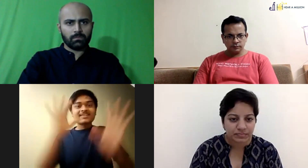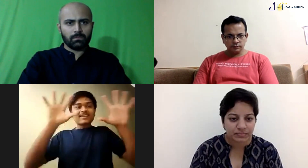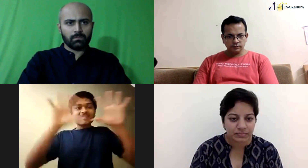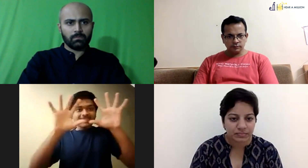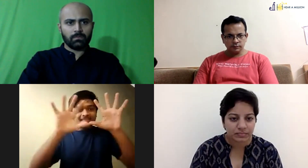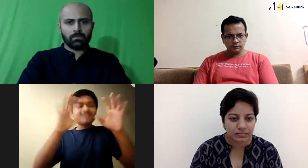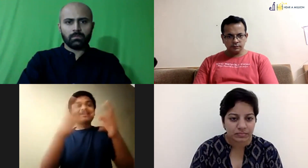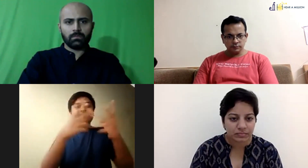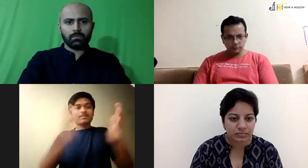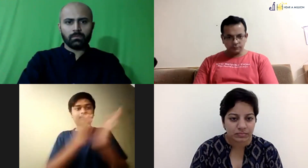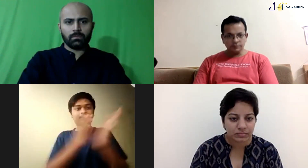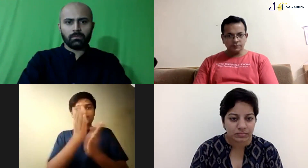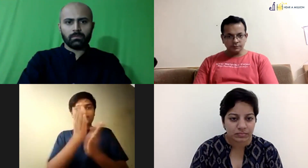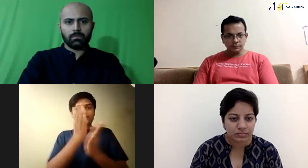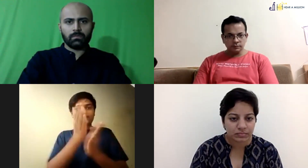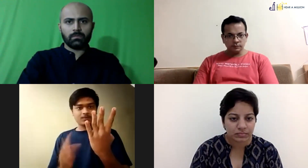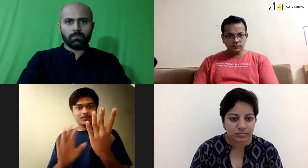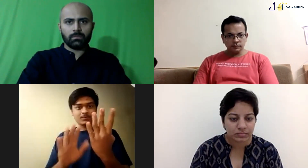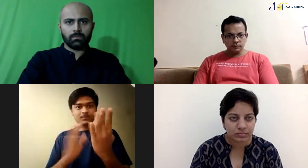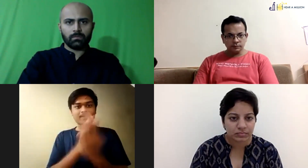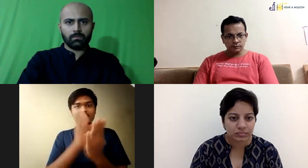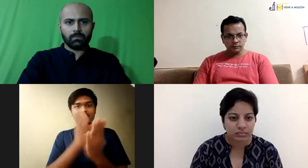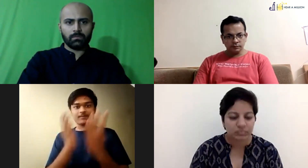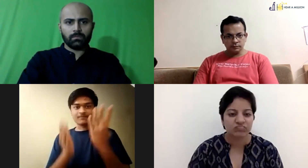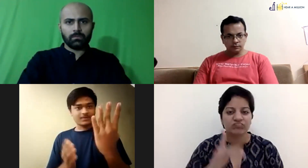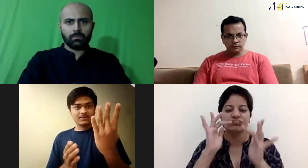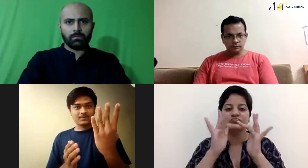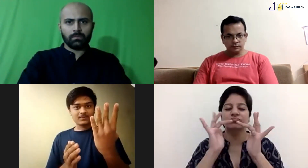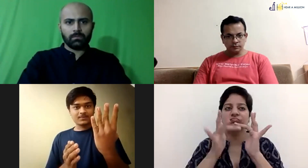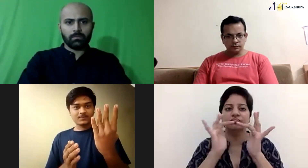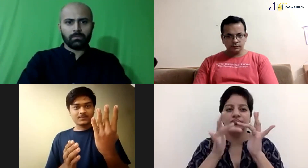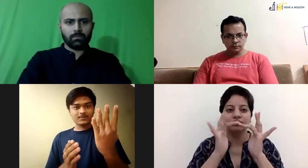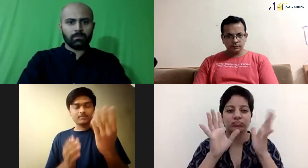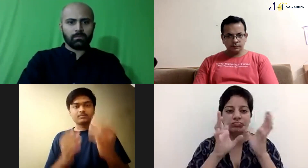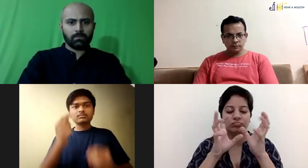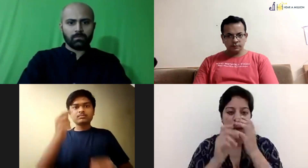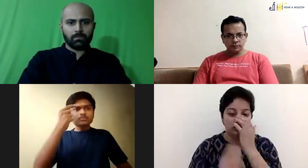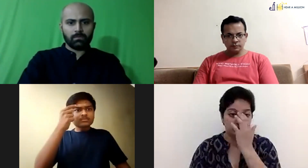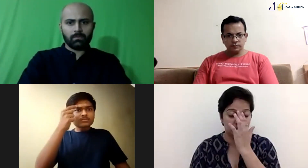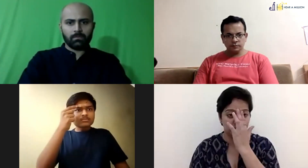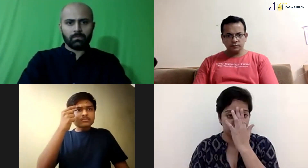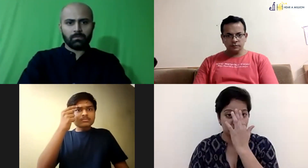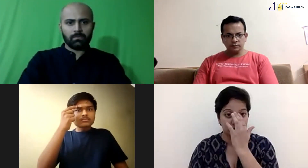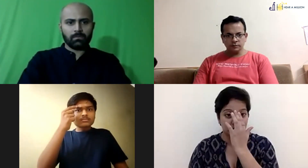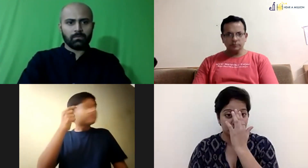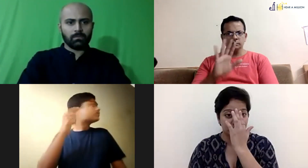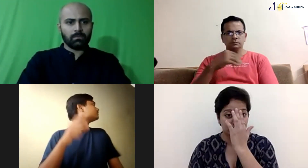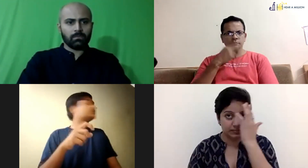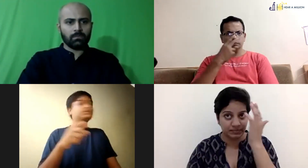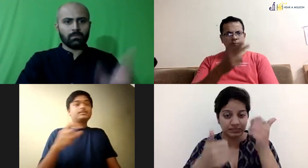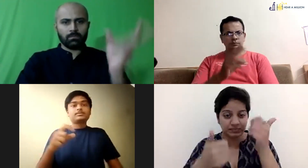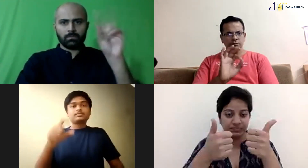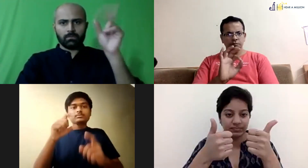saying that yeah, you were showing on the presentation. There are four ways, right? Person is having. Sorry, there is some network